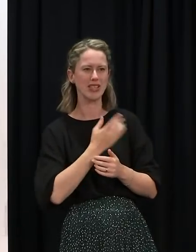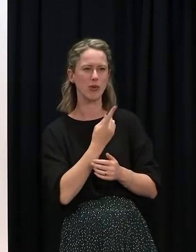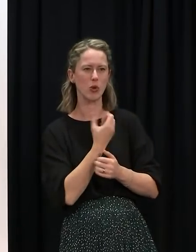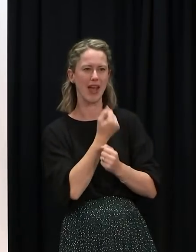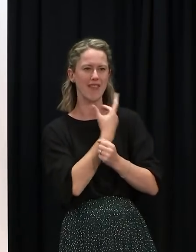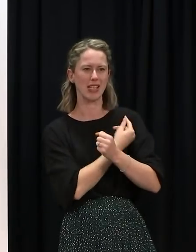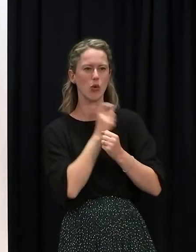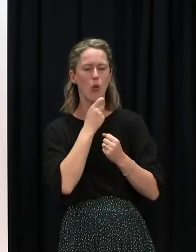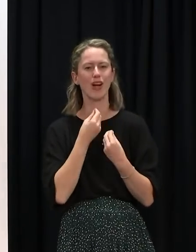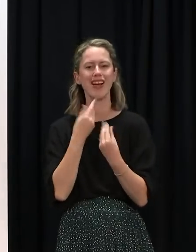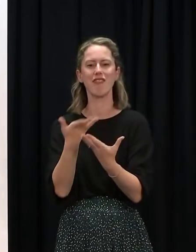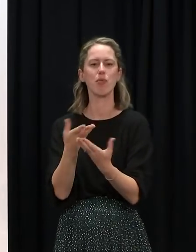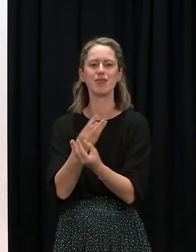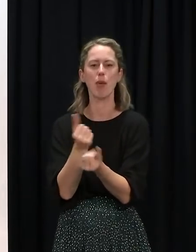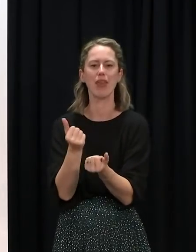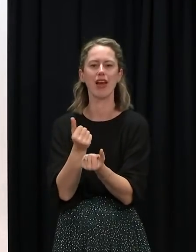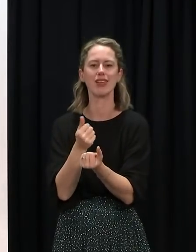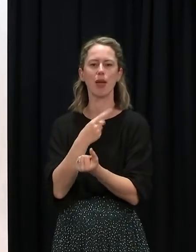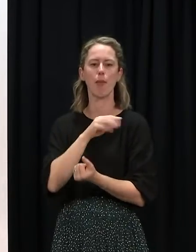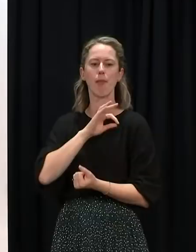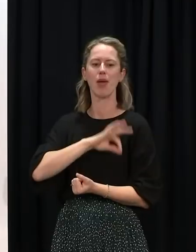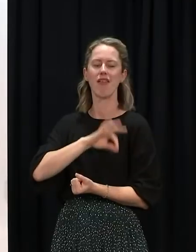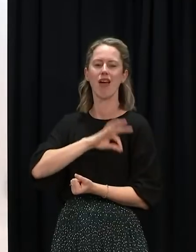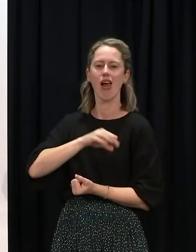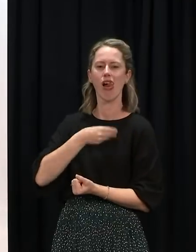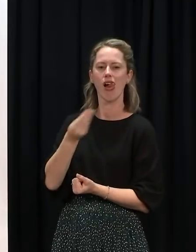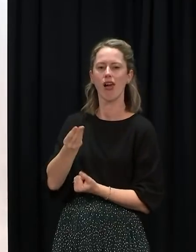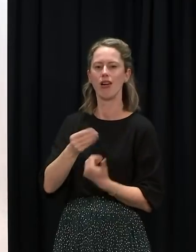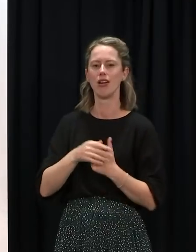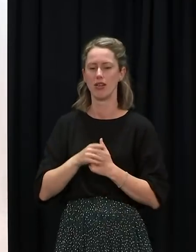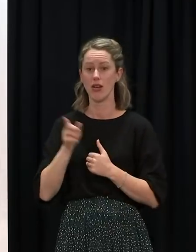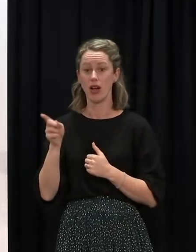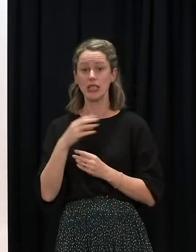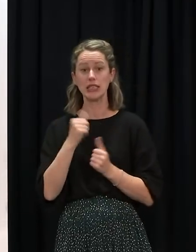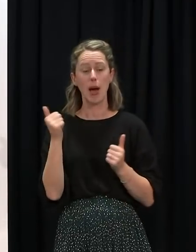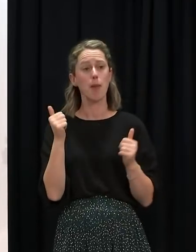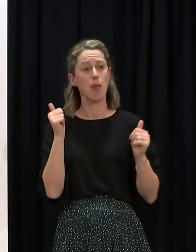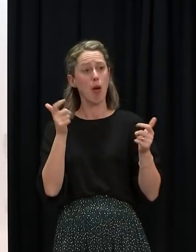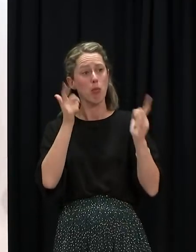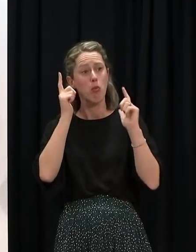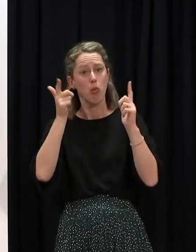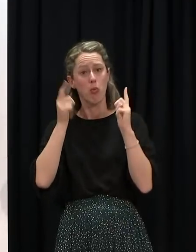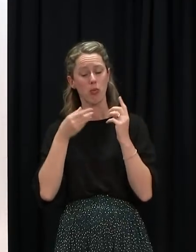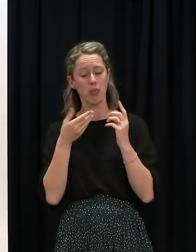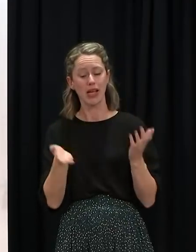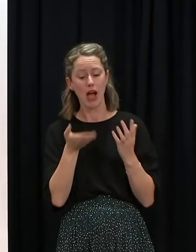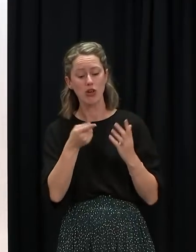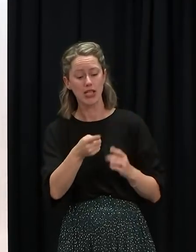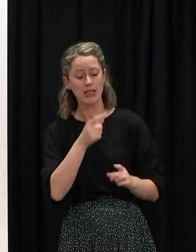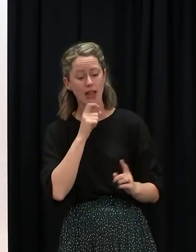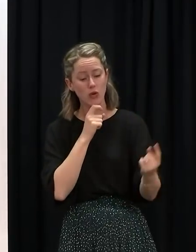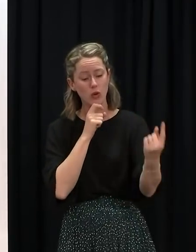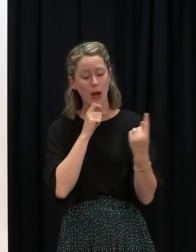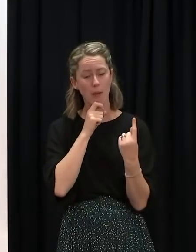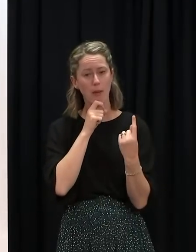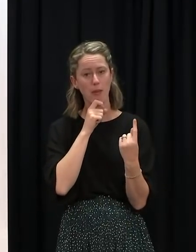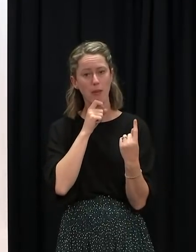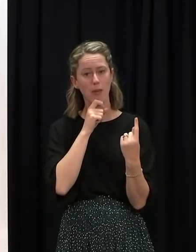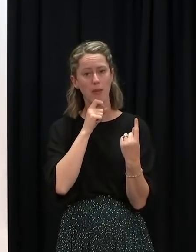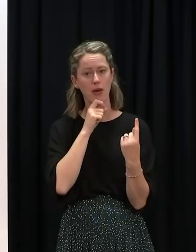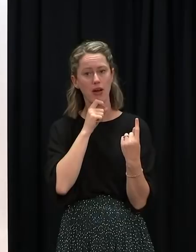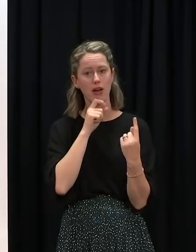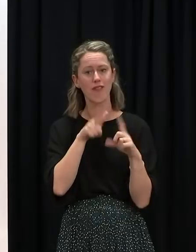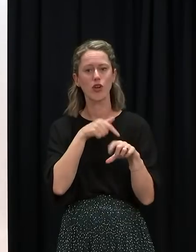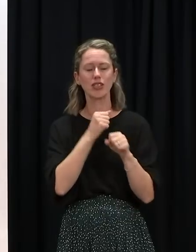Encouraging of incentives to get vaccinated, is that what we need now? Look, I'm aware that some employers, for example, have been doing their bit by encouraging the employers to come forward and be vaccinated. I'm aware of